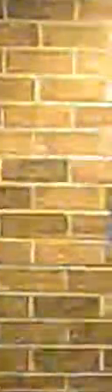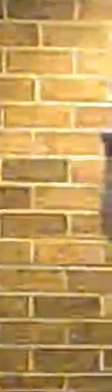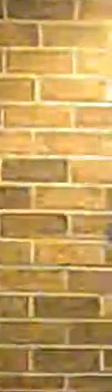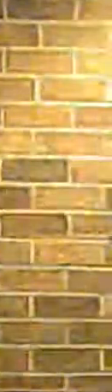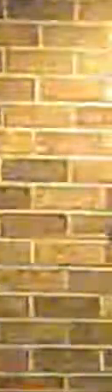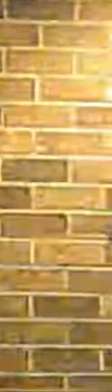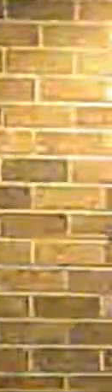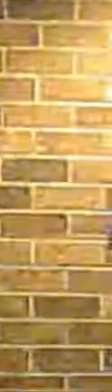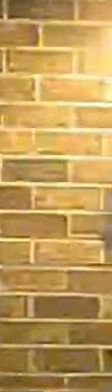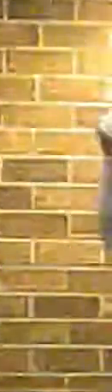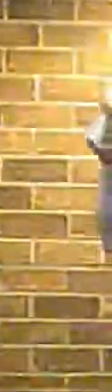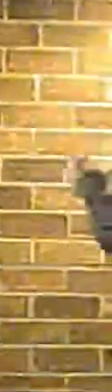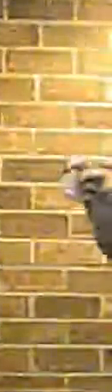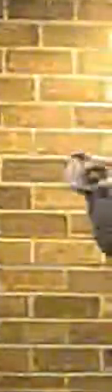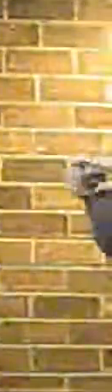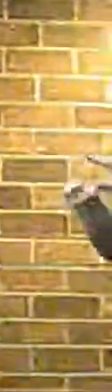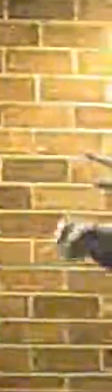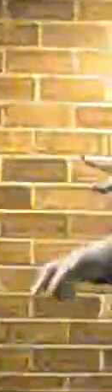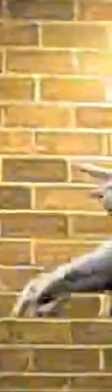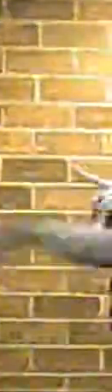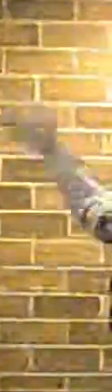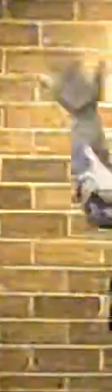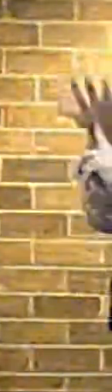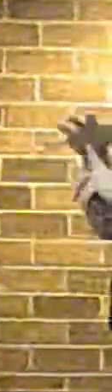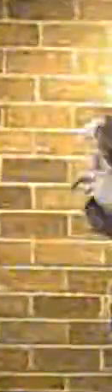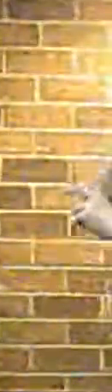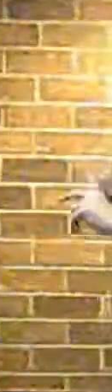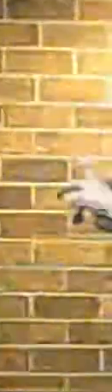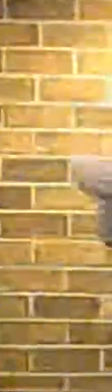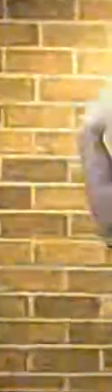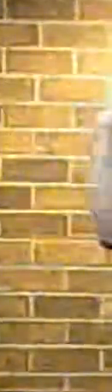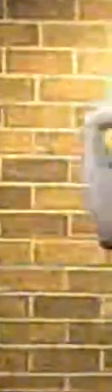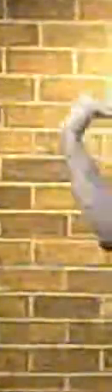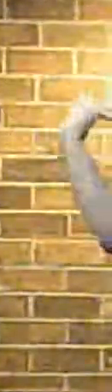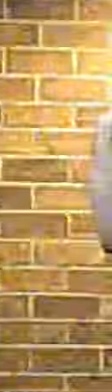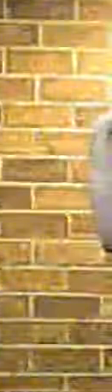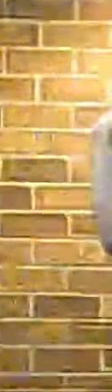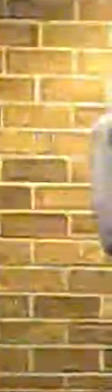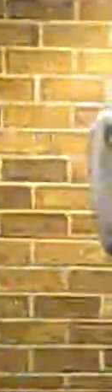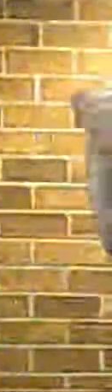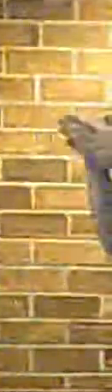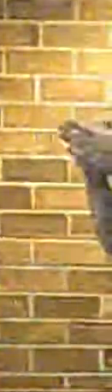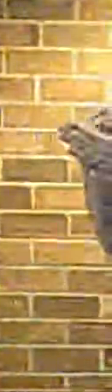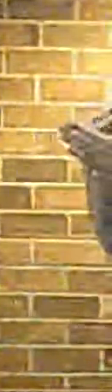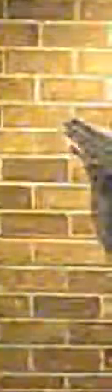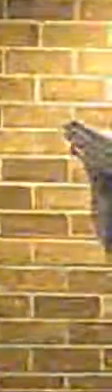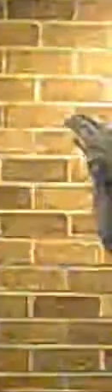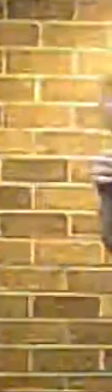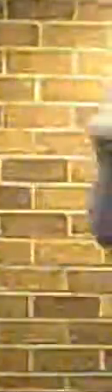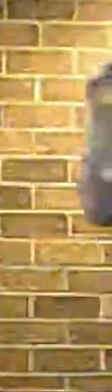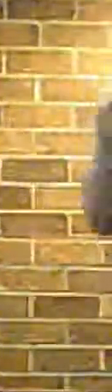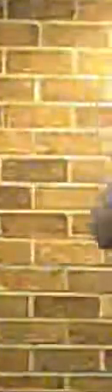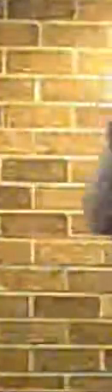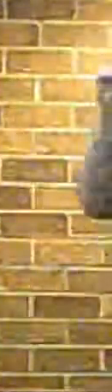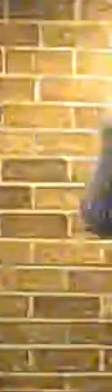Armstrong said he's the chief officer responsible for the assets of the council. And he said